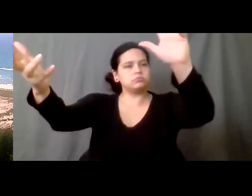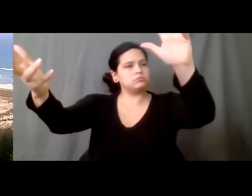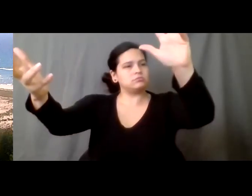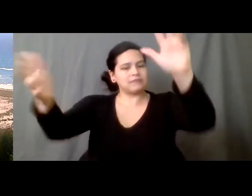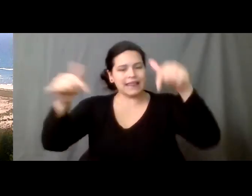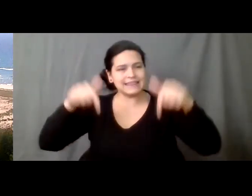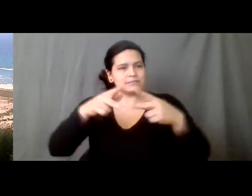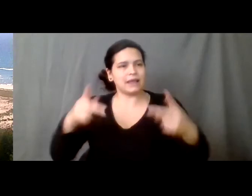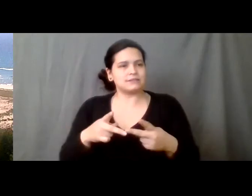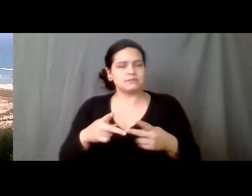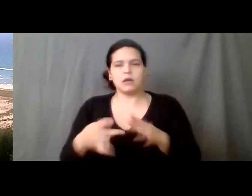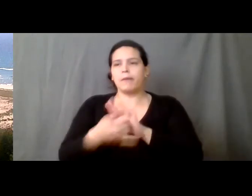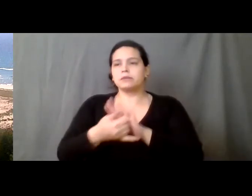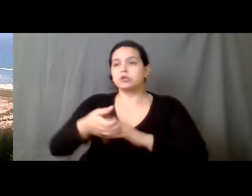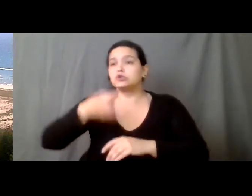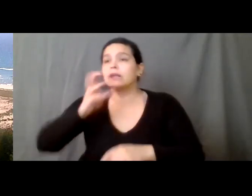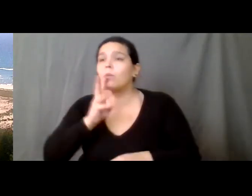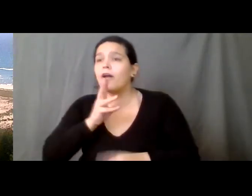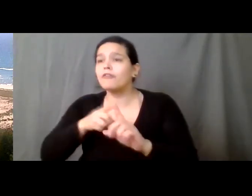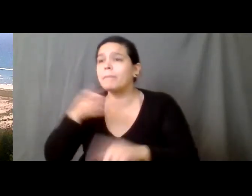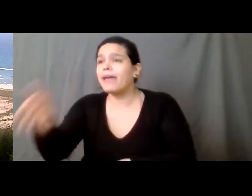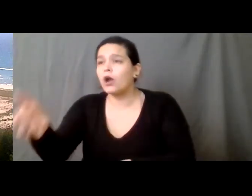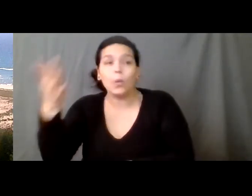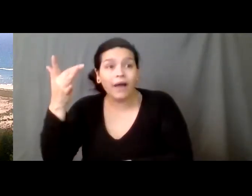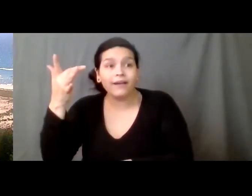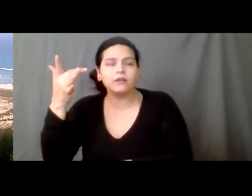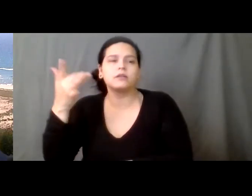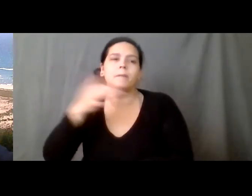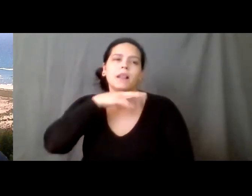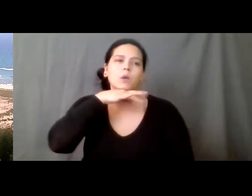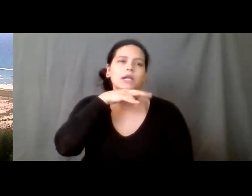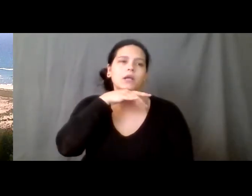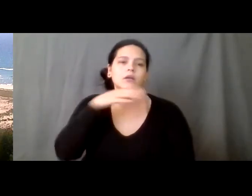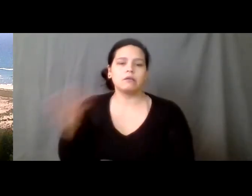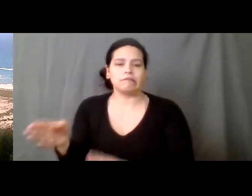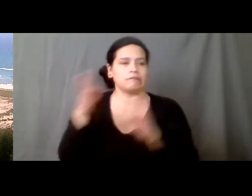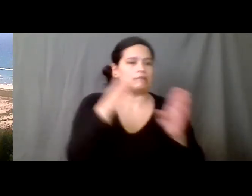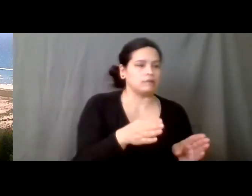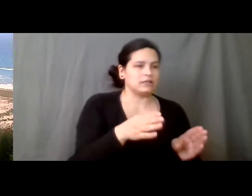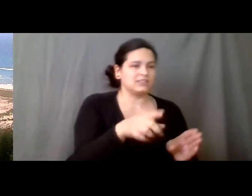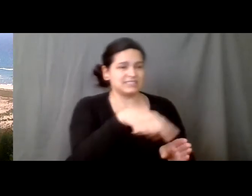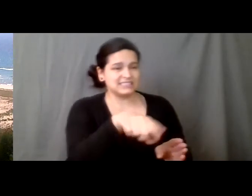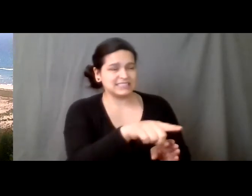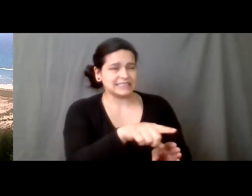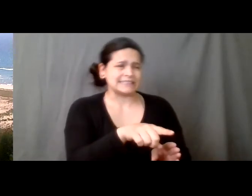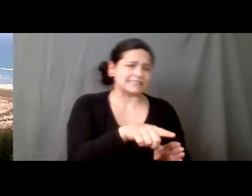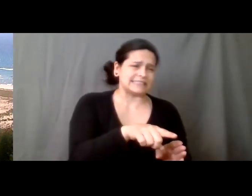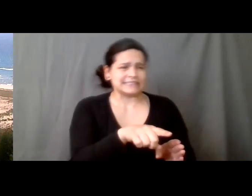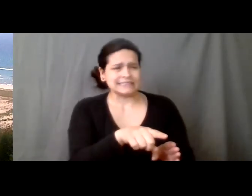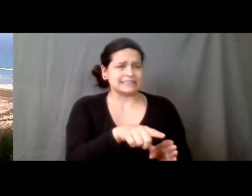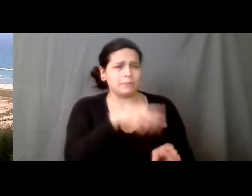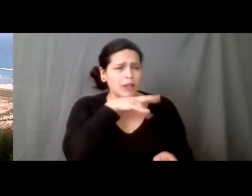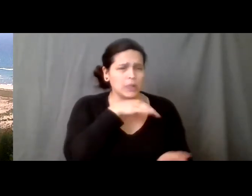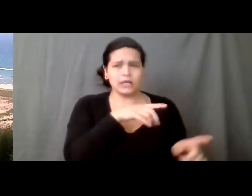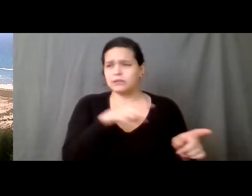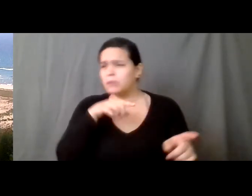we can't drink the water from that stream because, well, you know, it's polluted. So we go to the next stream. Well, when all the streams get polluted, what